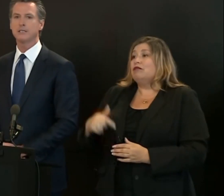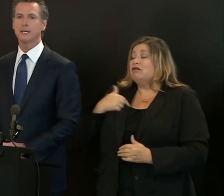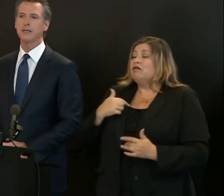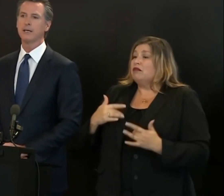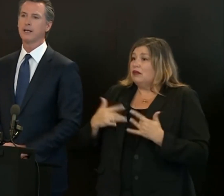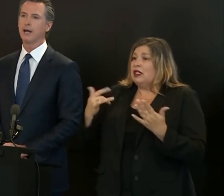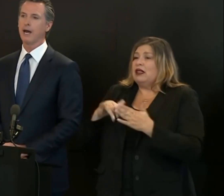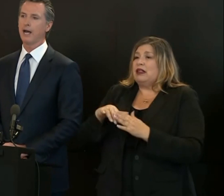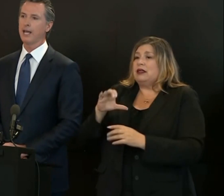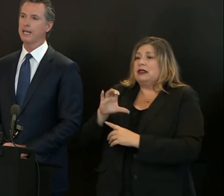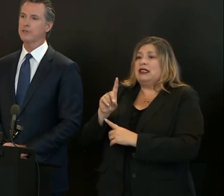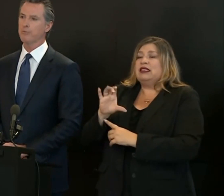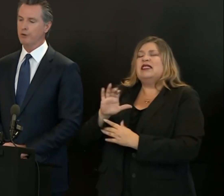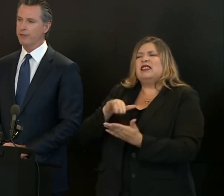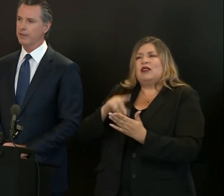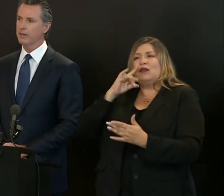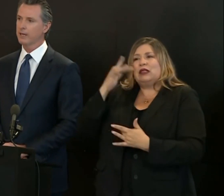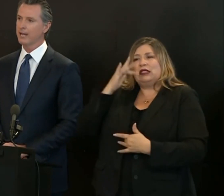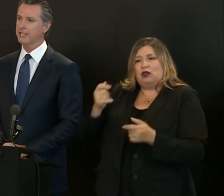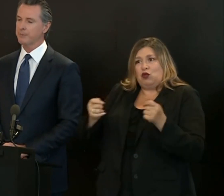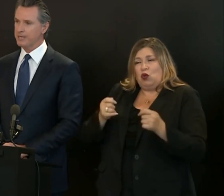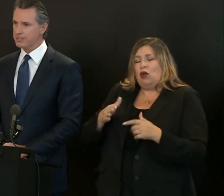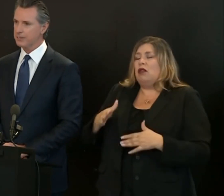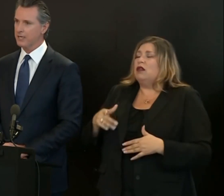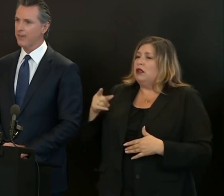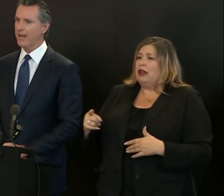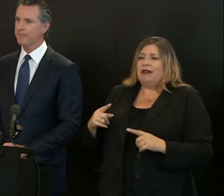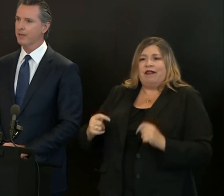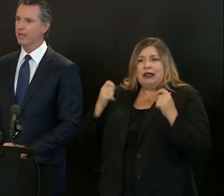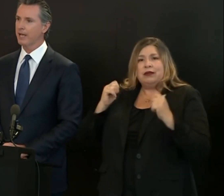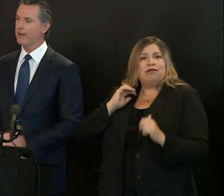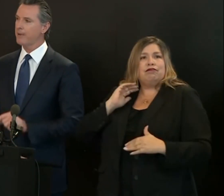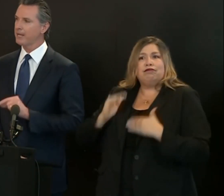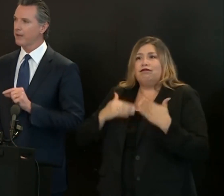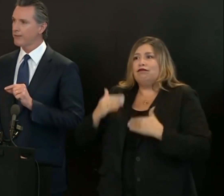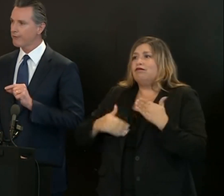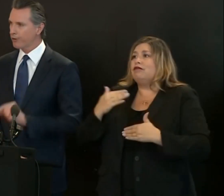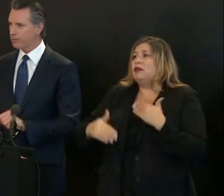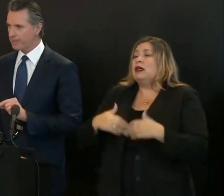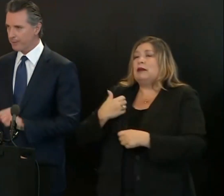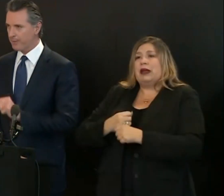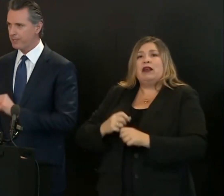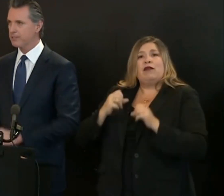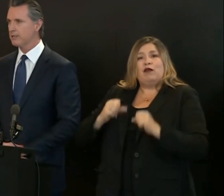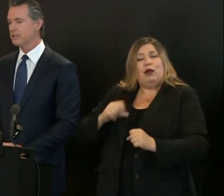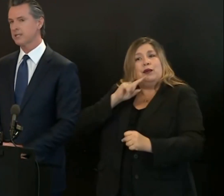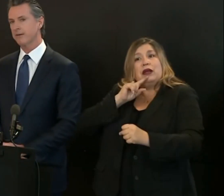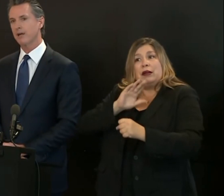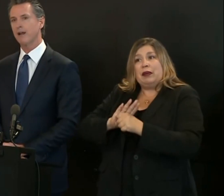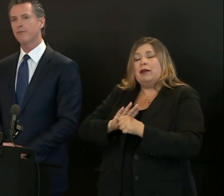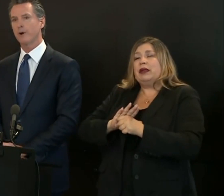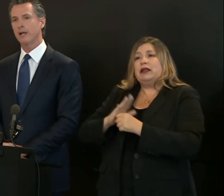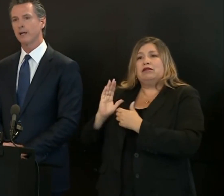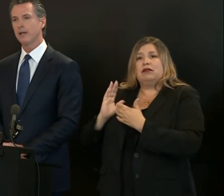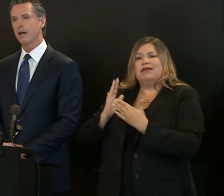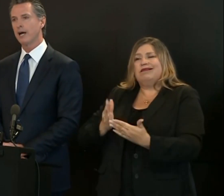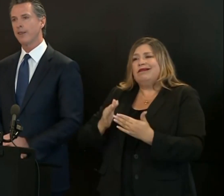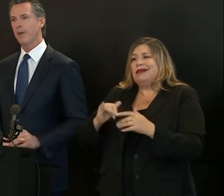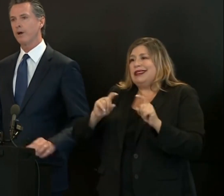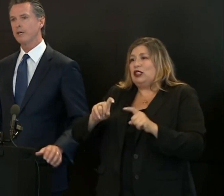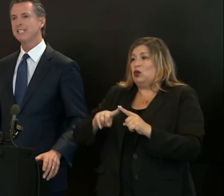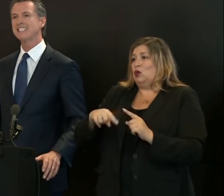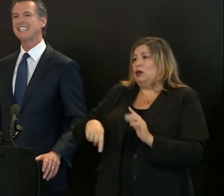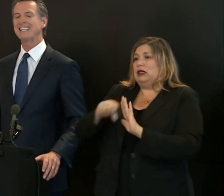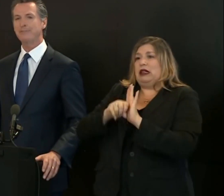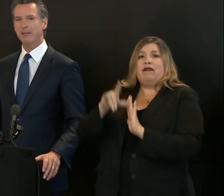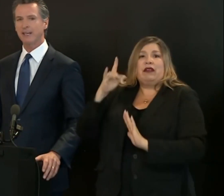the CDC is moving expeditiously on that and have made firm commitments to the state of California